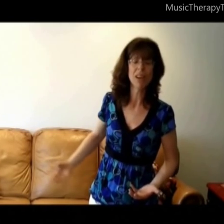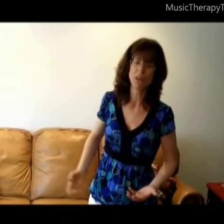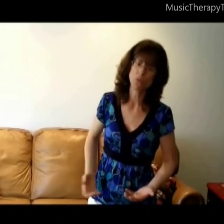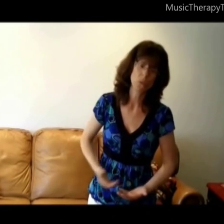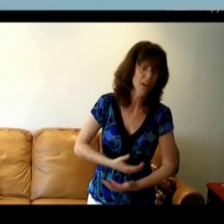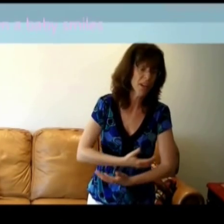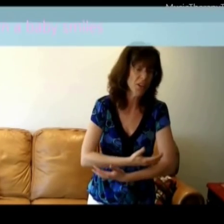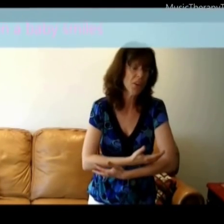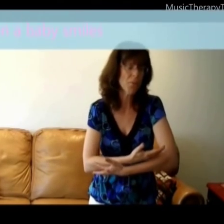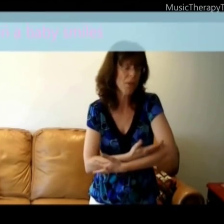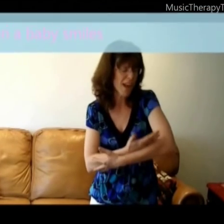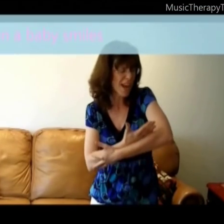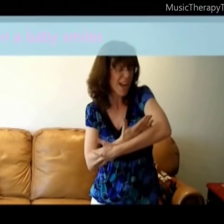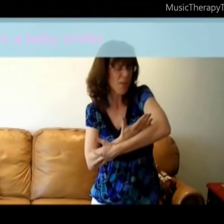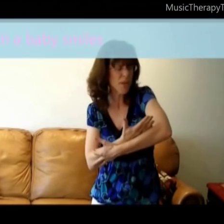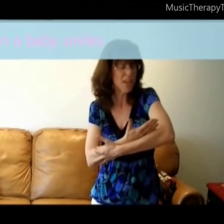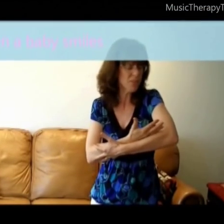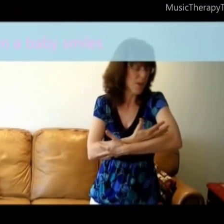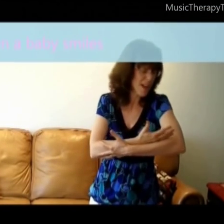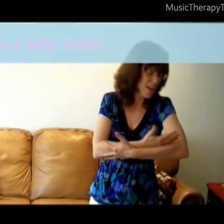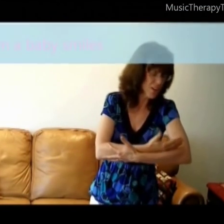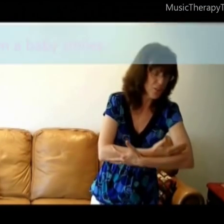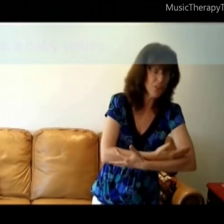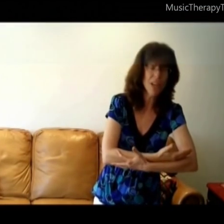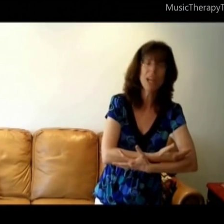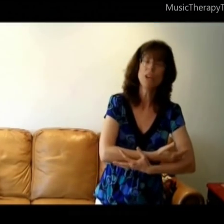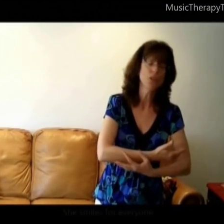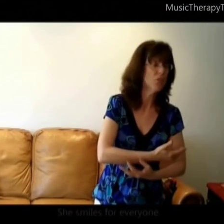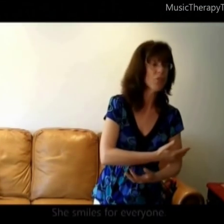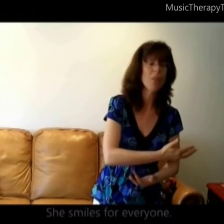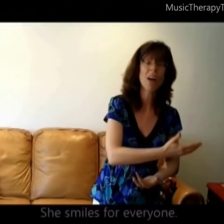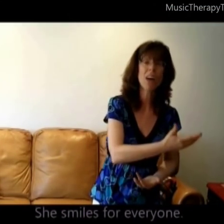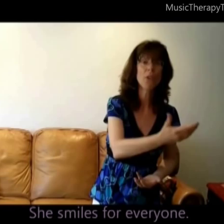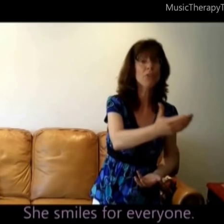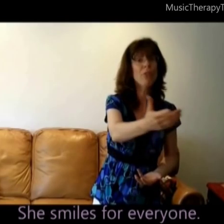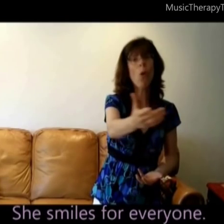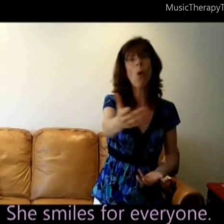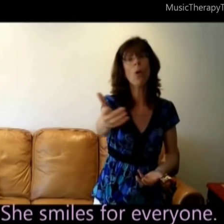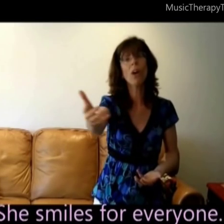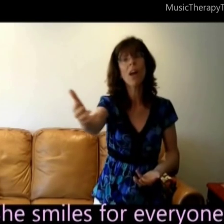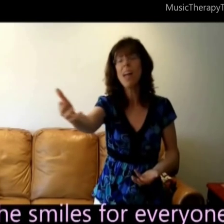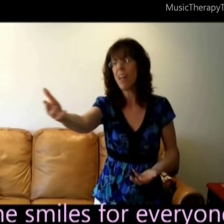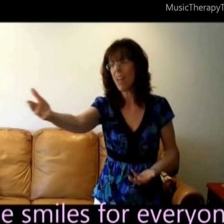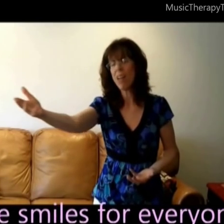everyone. When a baby smiles, she smiles for